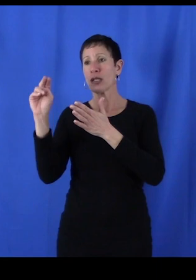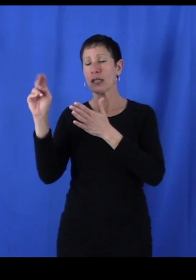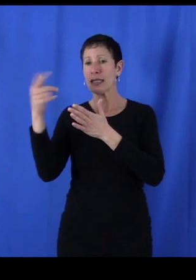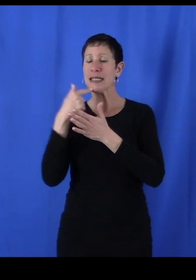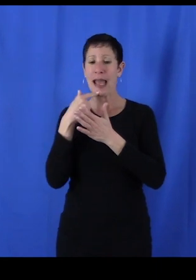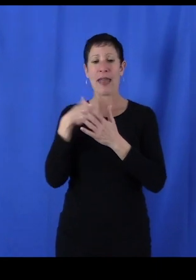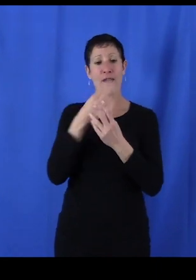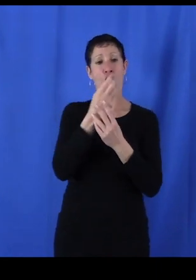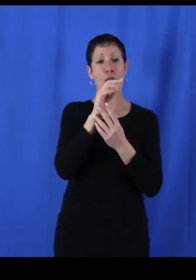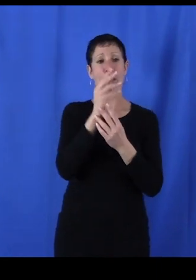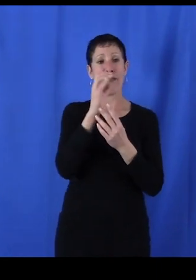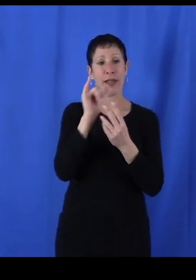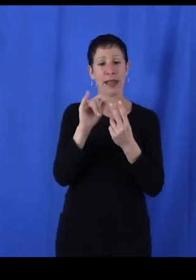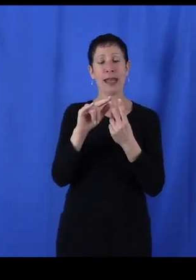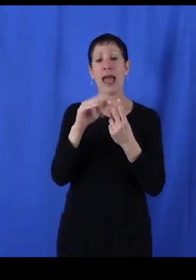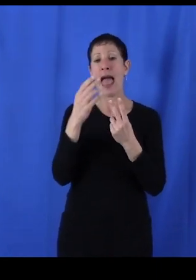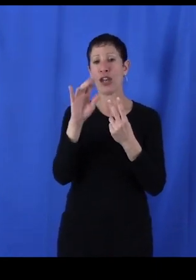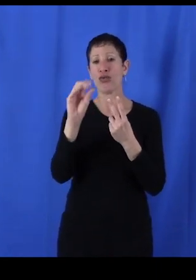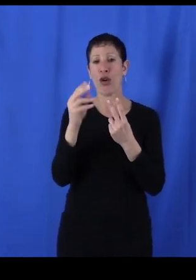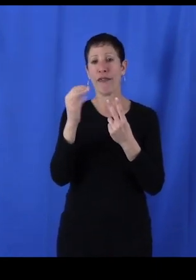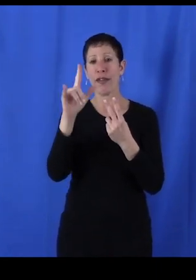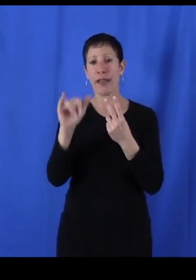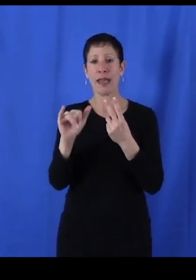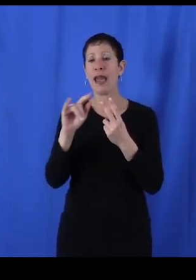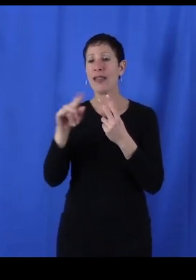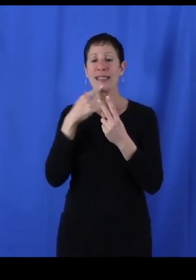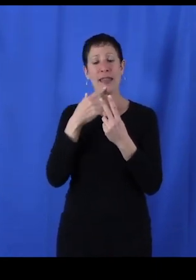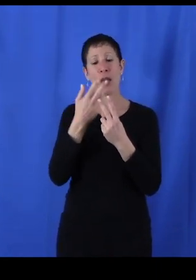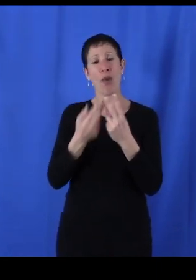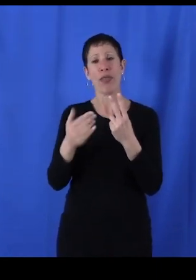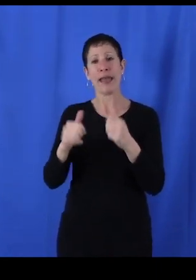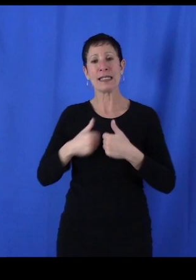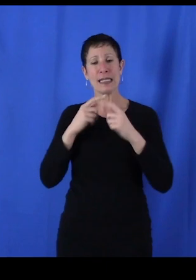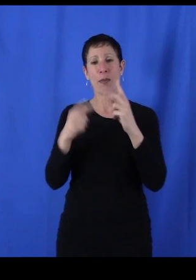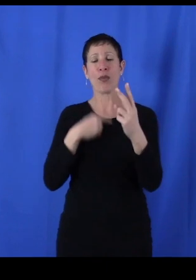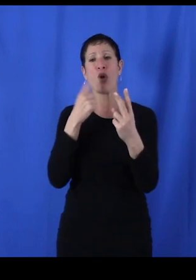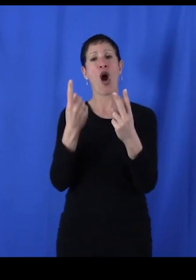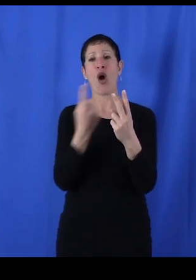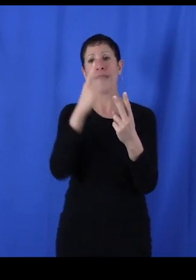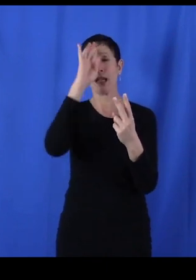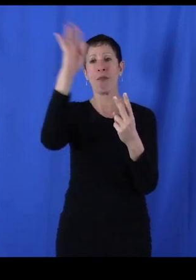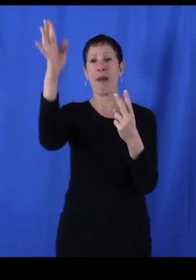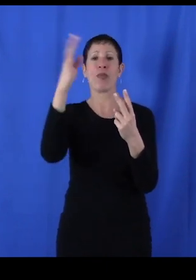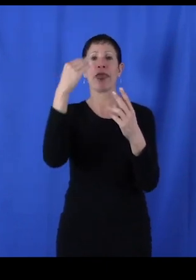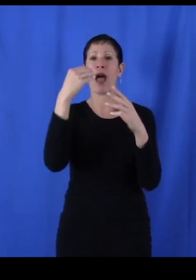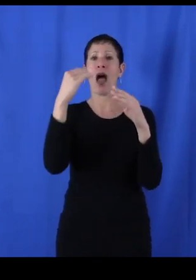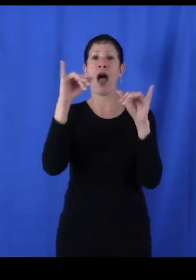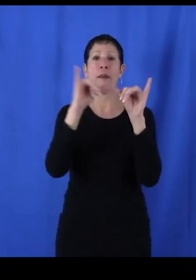exists over the other. But they only come up with a measure for homophily, right? And you can say, fine, it's because it's mathematically easier. You